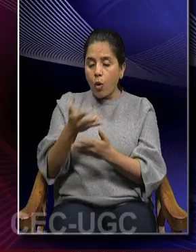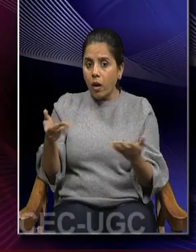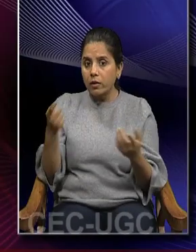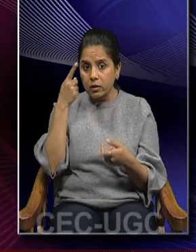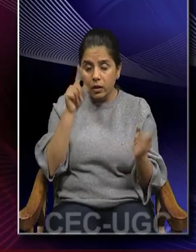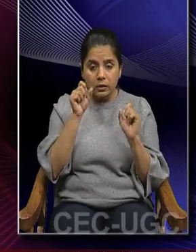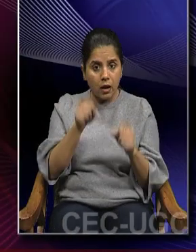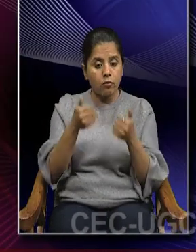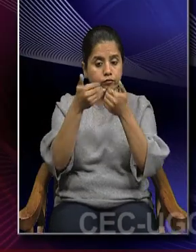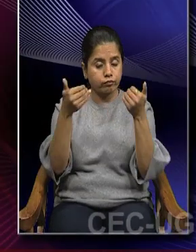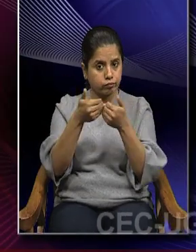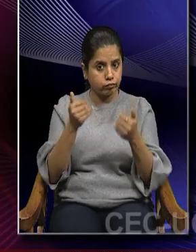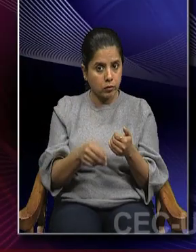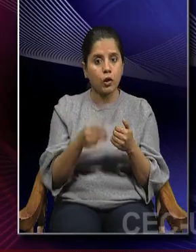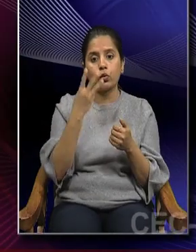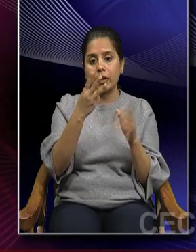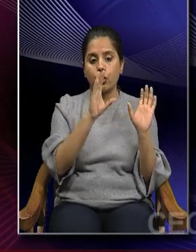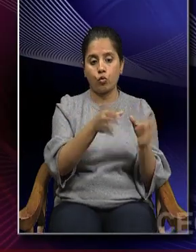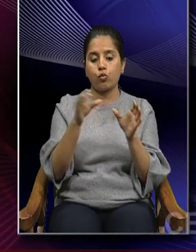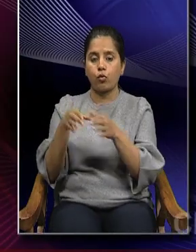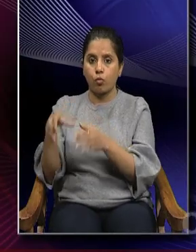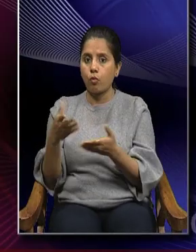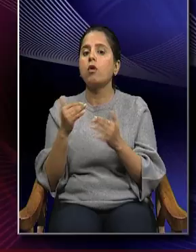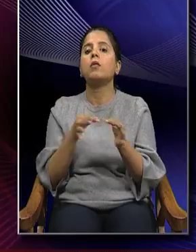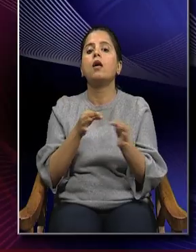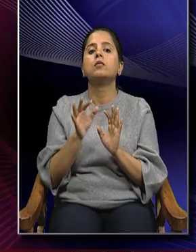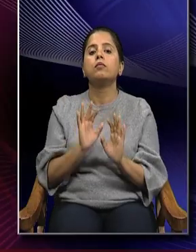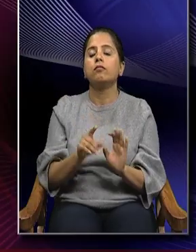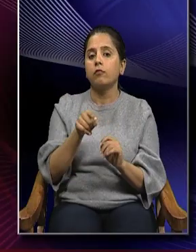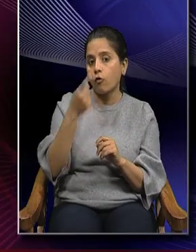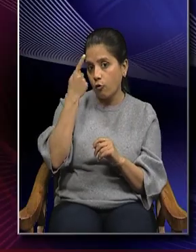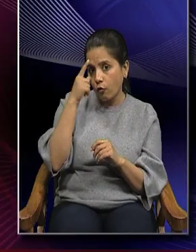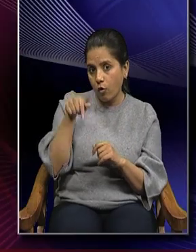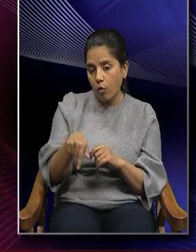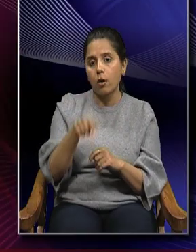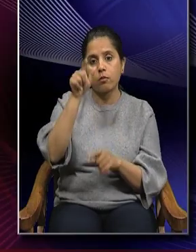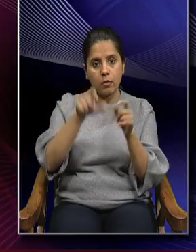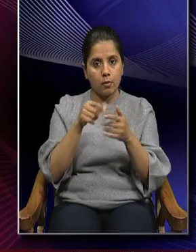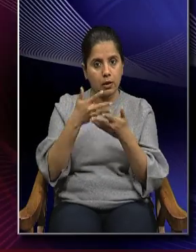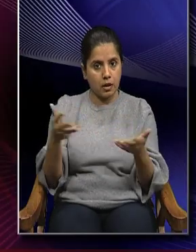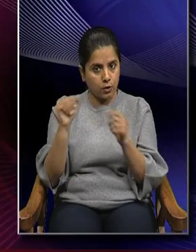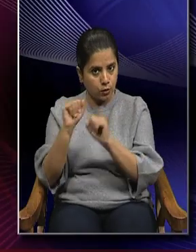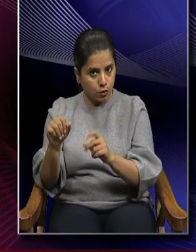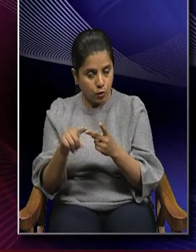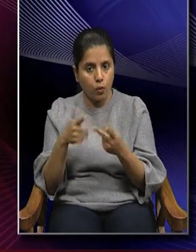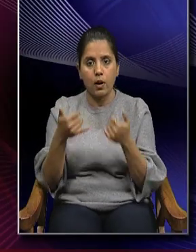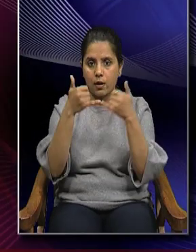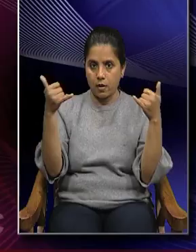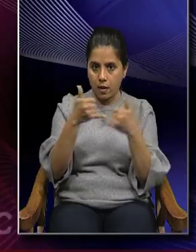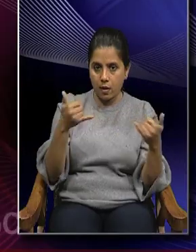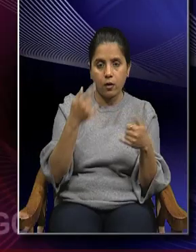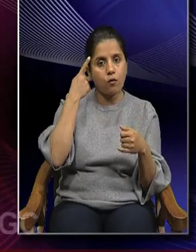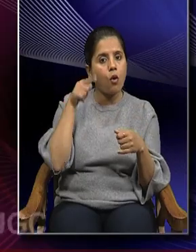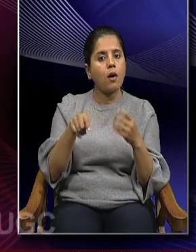be classified into 3 broad categories for individual products, for line and also